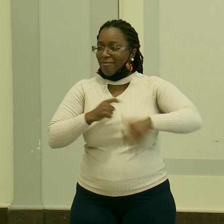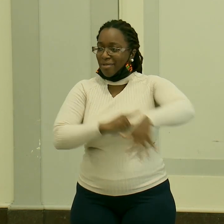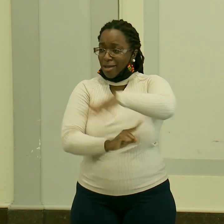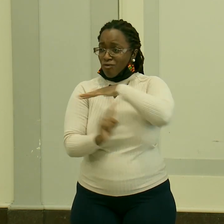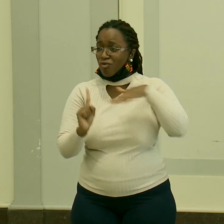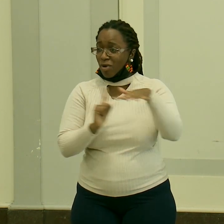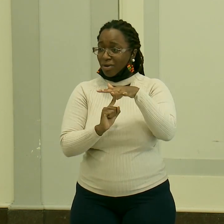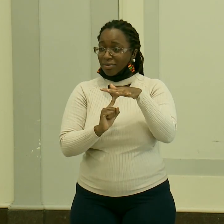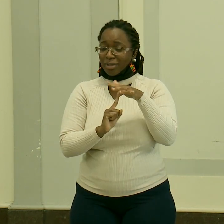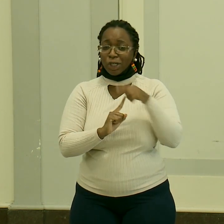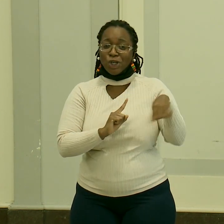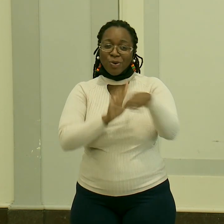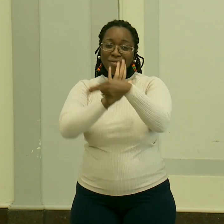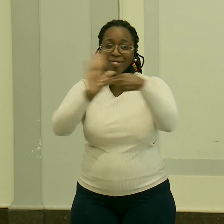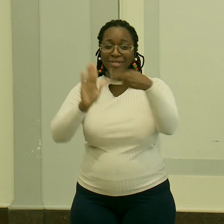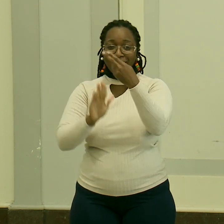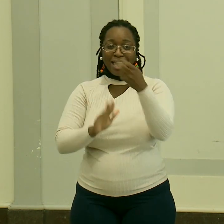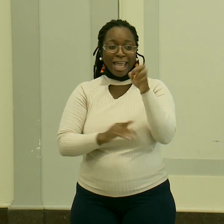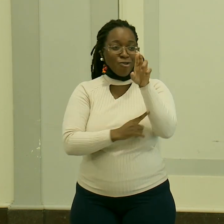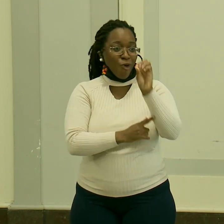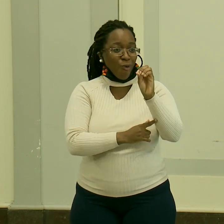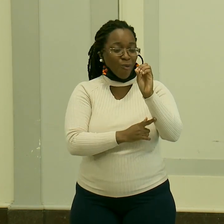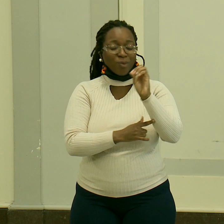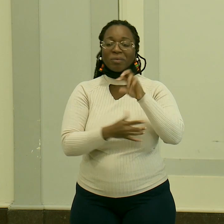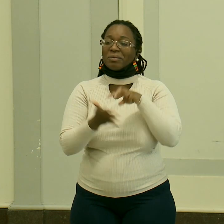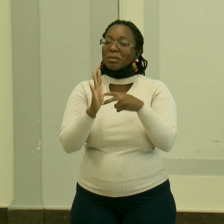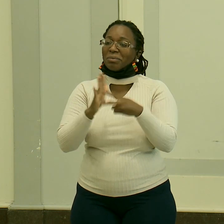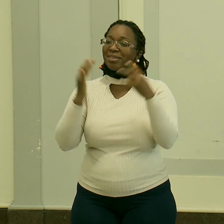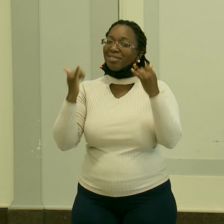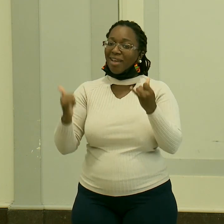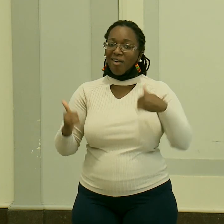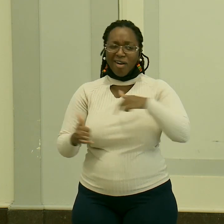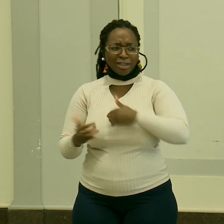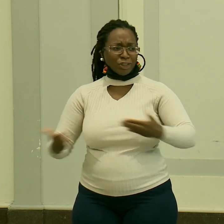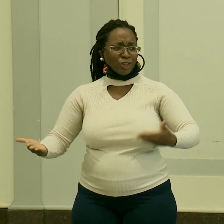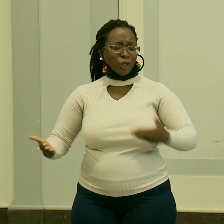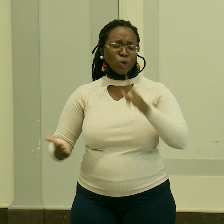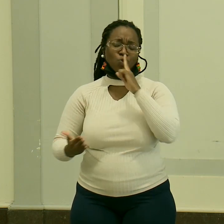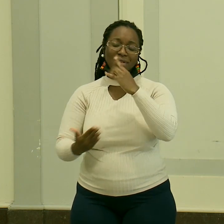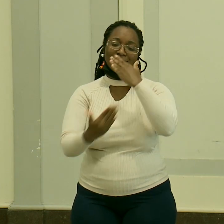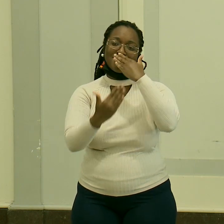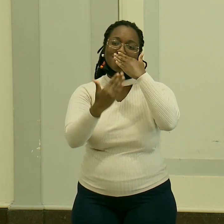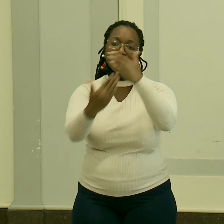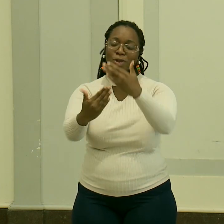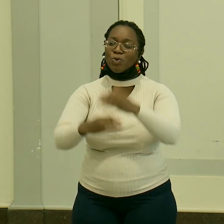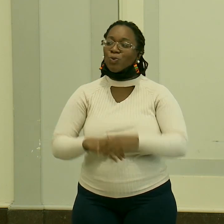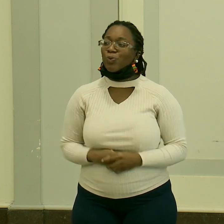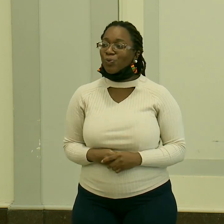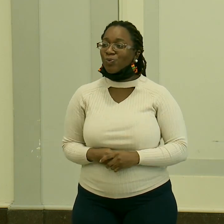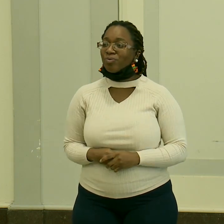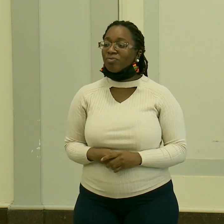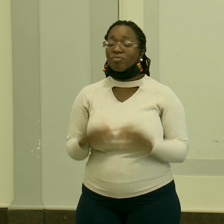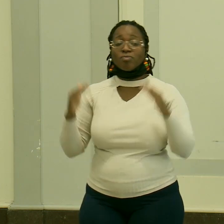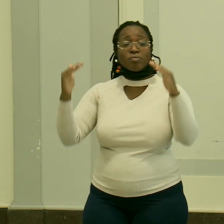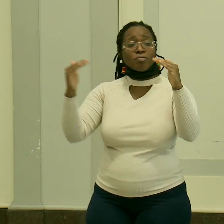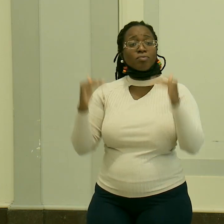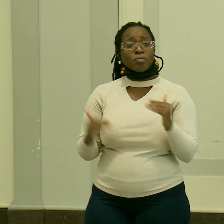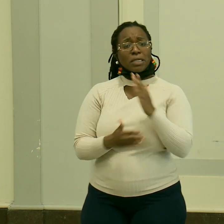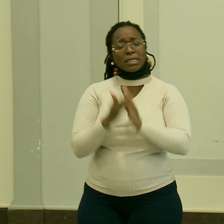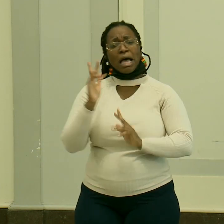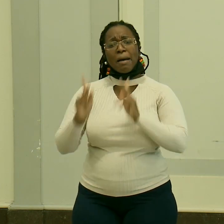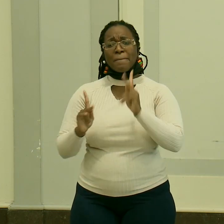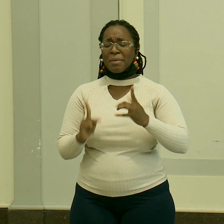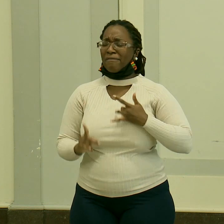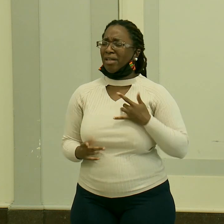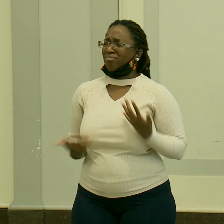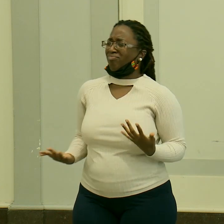and for that, on behalf of the city and the health department, I personally thank you. We have heard from our critics who have posed the question as to why